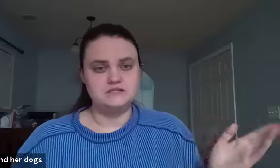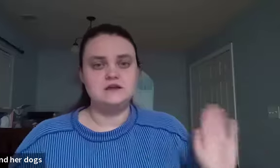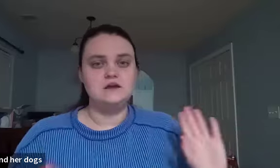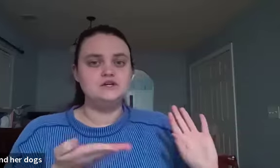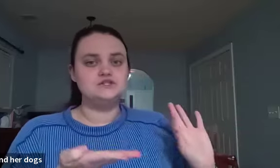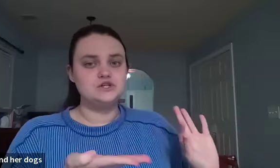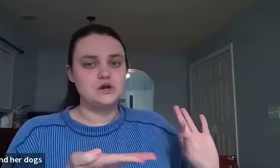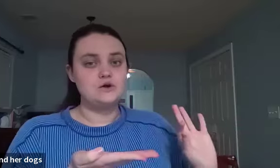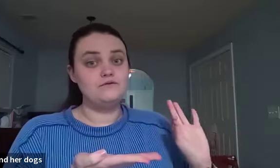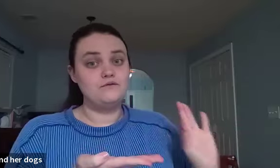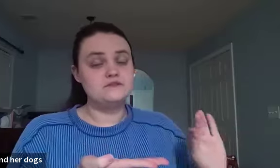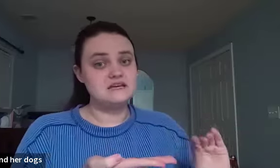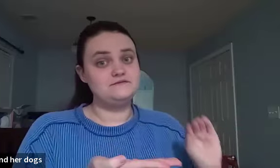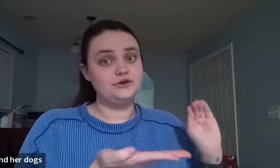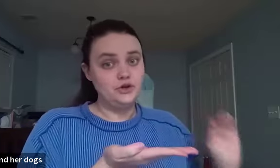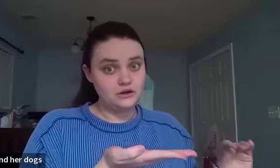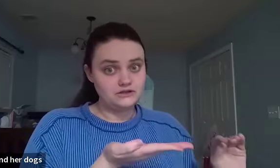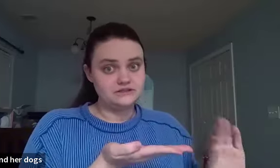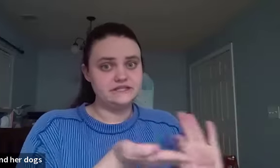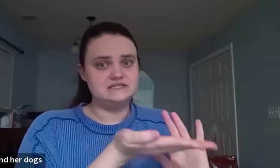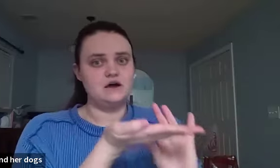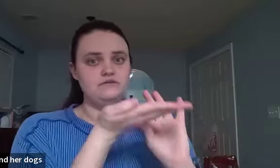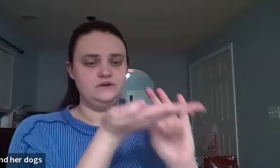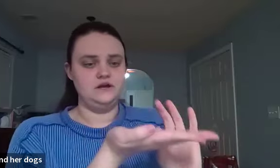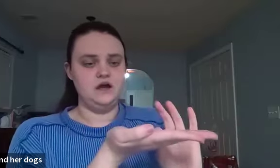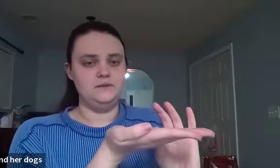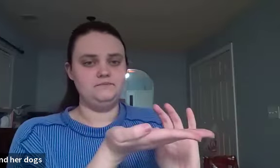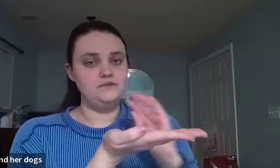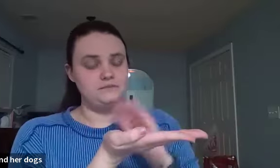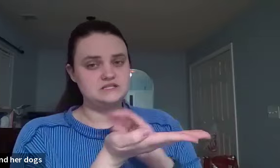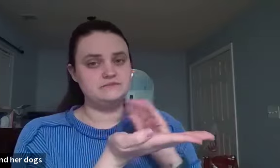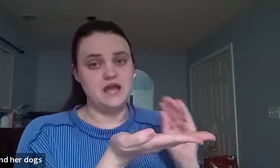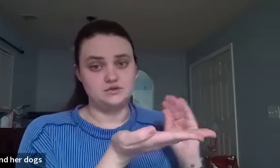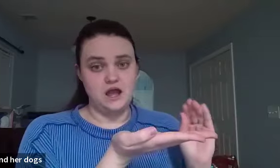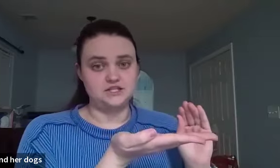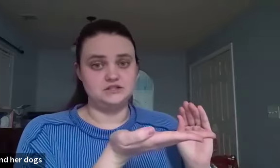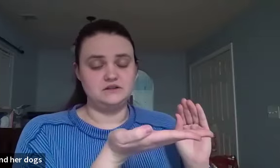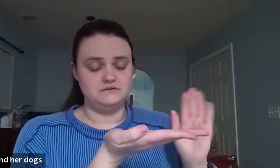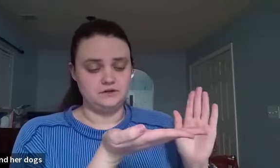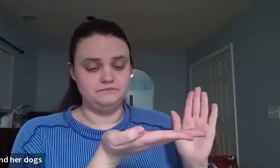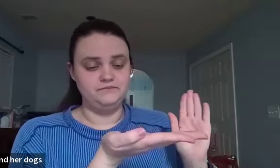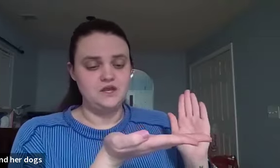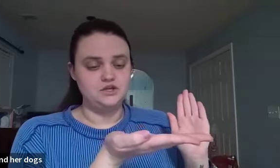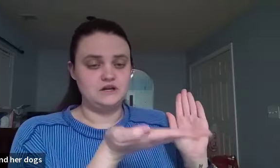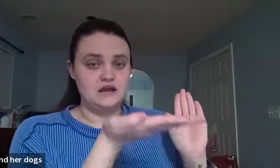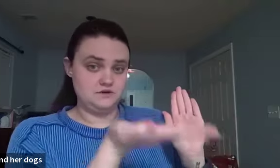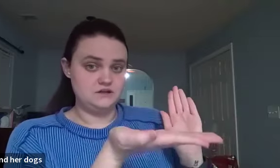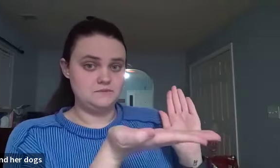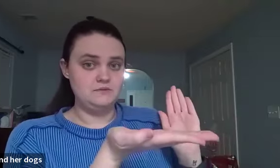is. So for the sign for cook itself, not the person, but the actual action, the verb, you're gonna have your non-dominant